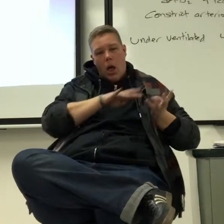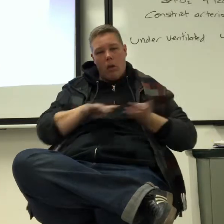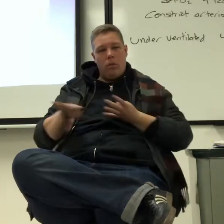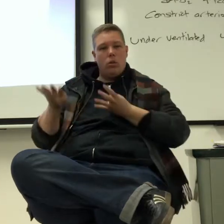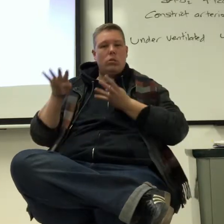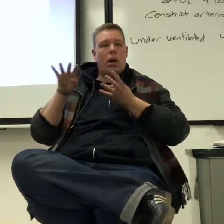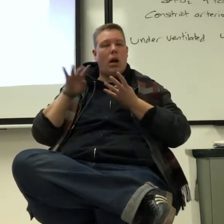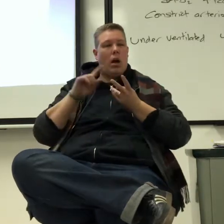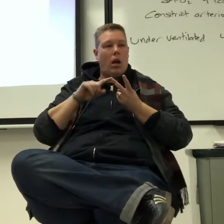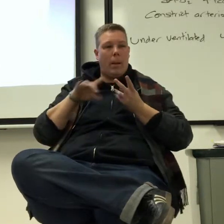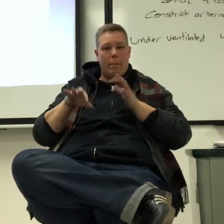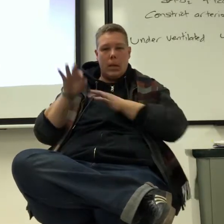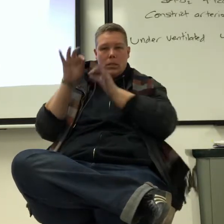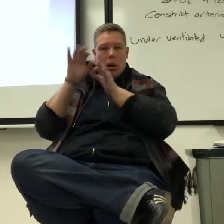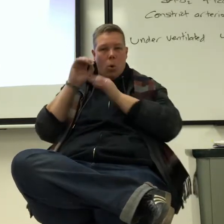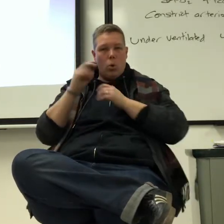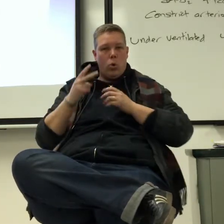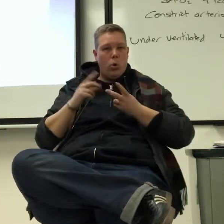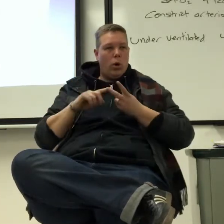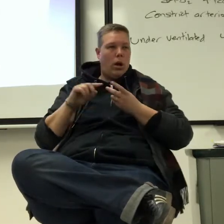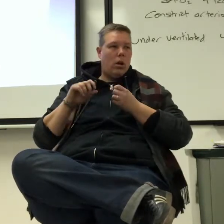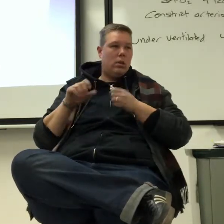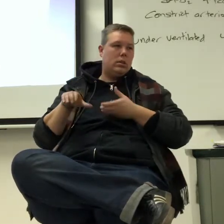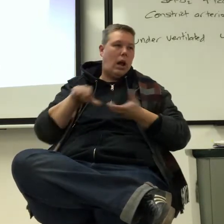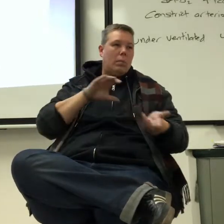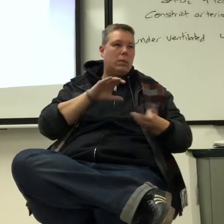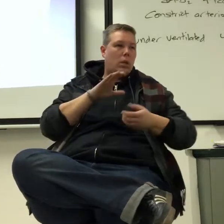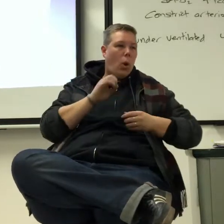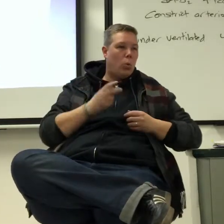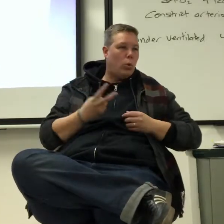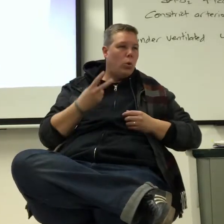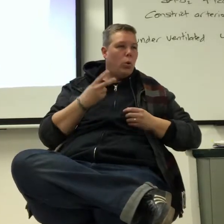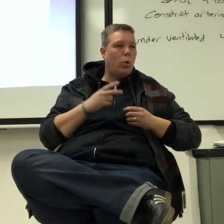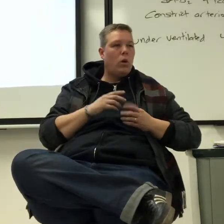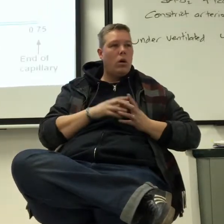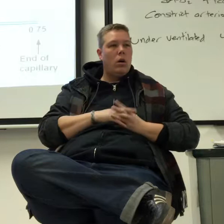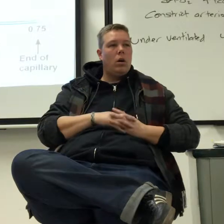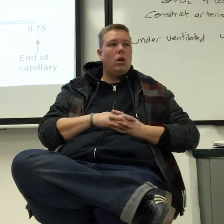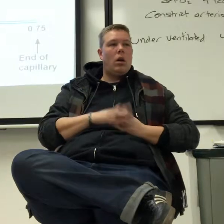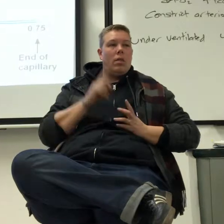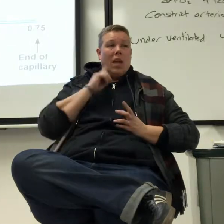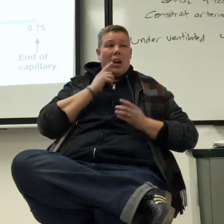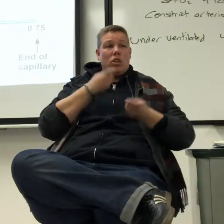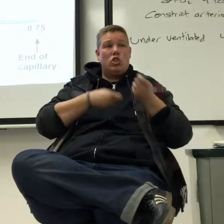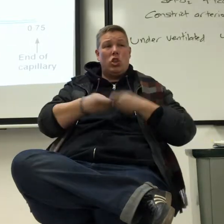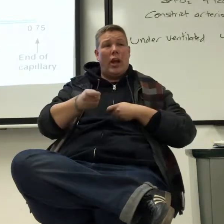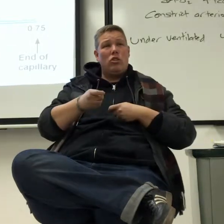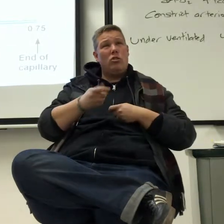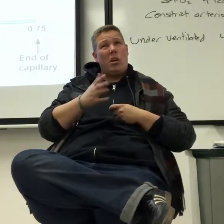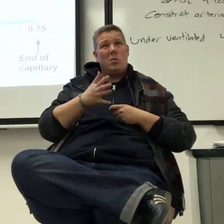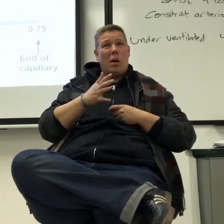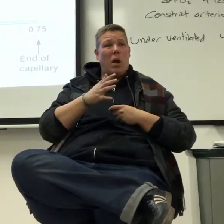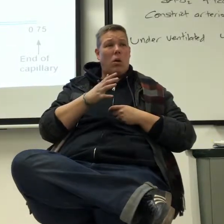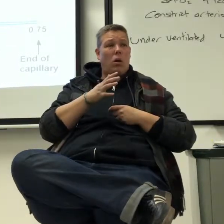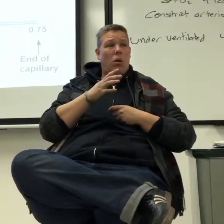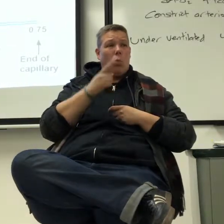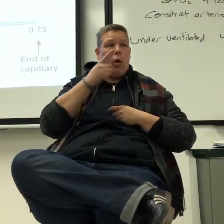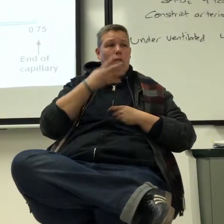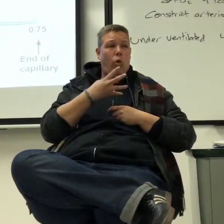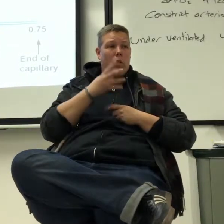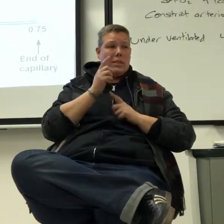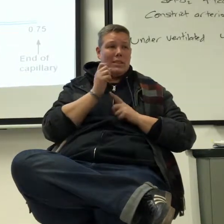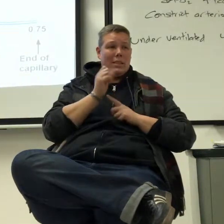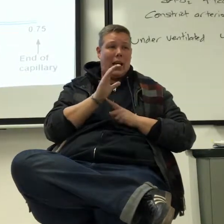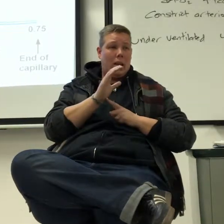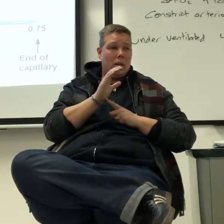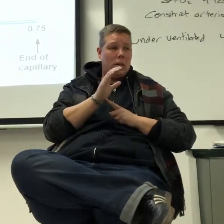CO2, comes in oxygen poor, leaves oxygen rich. This exchange takes about a quarter second. It